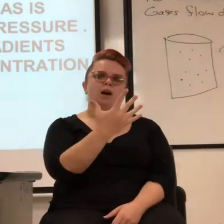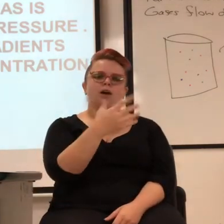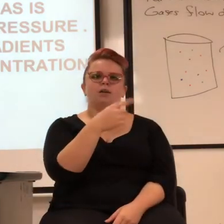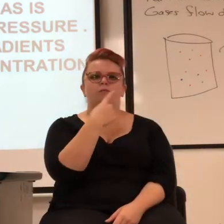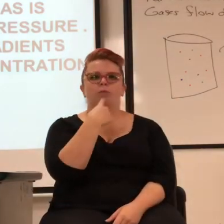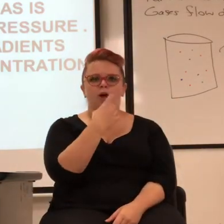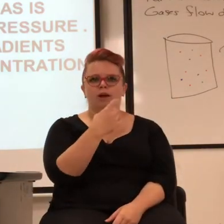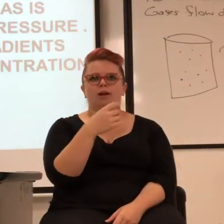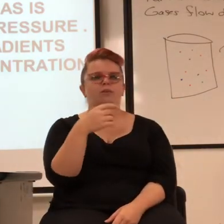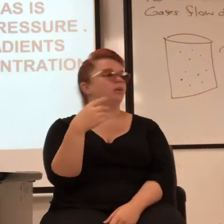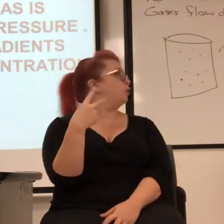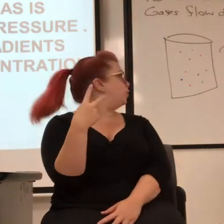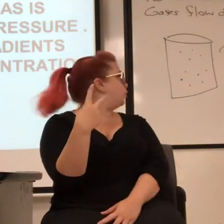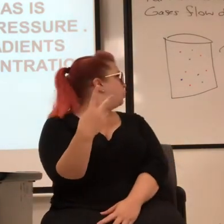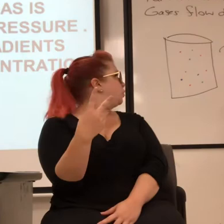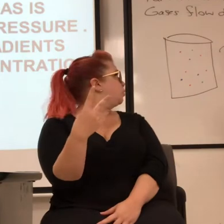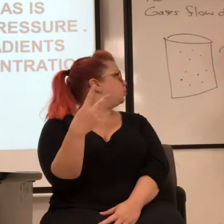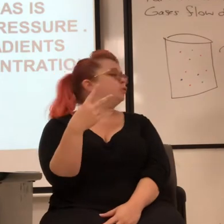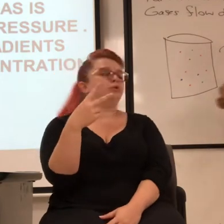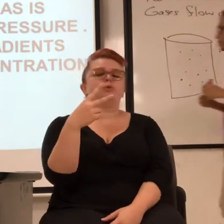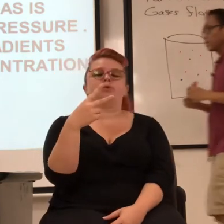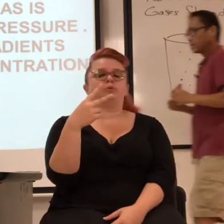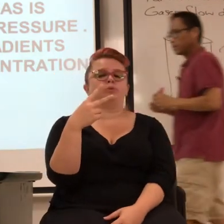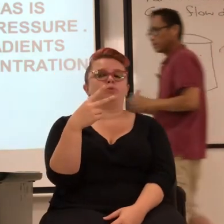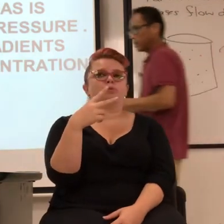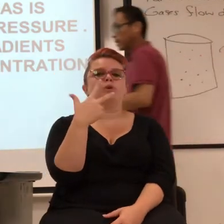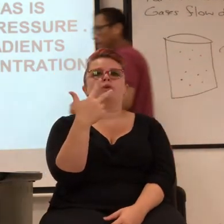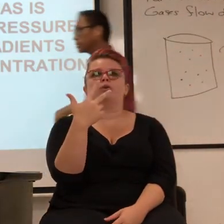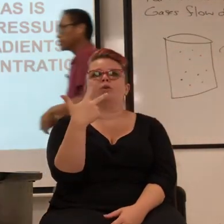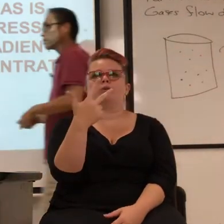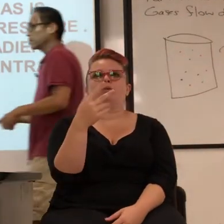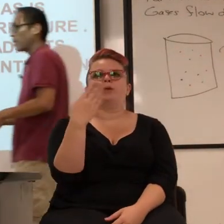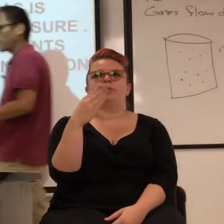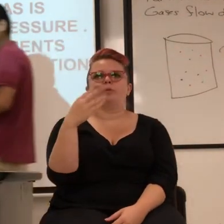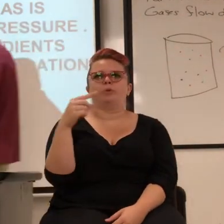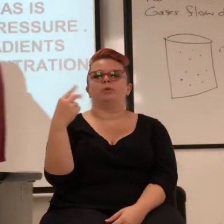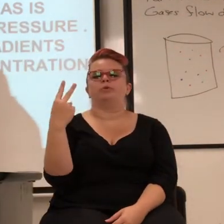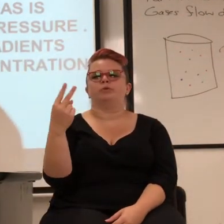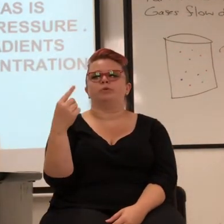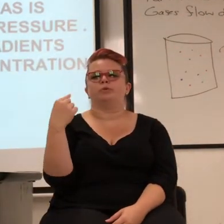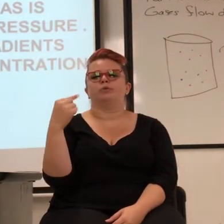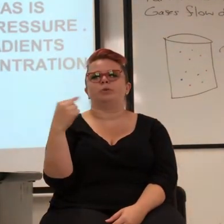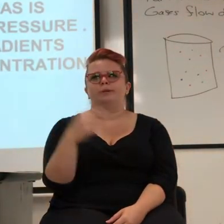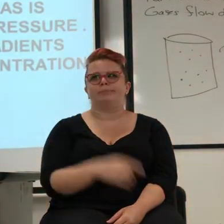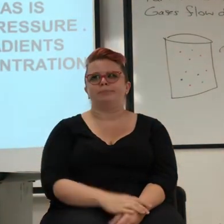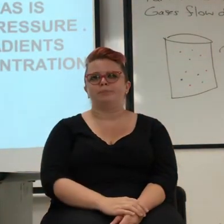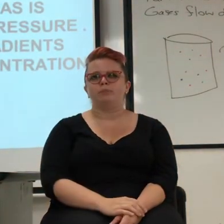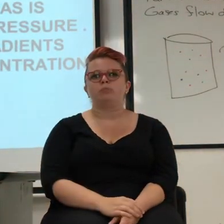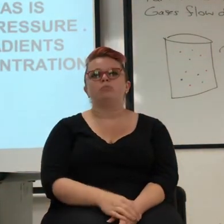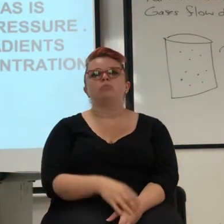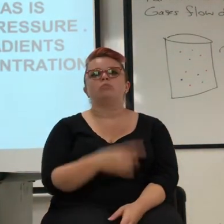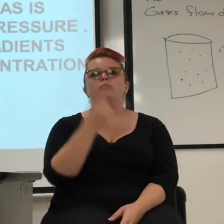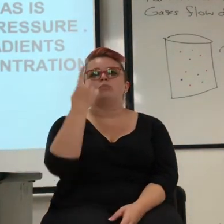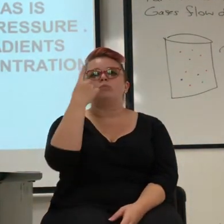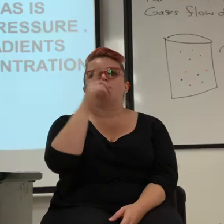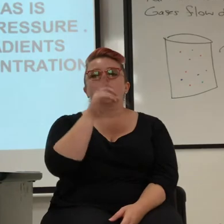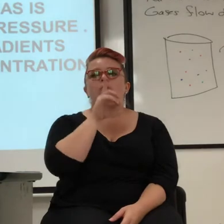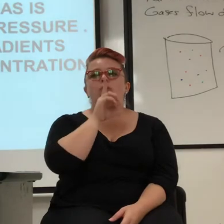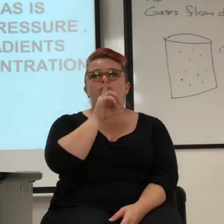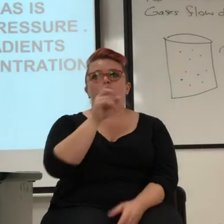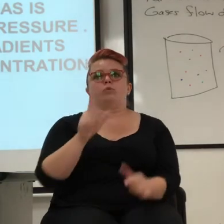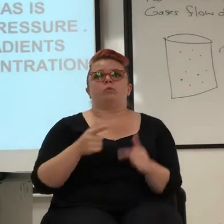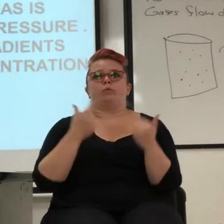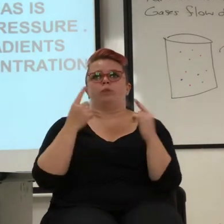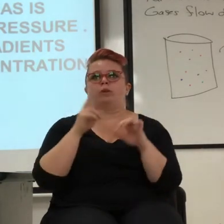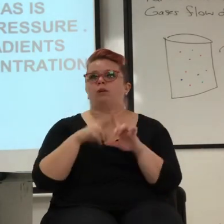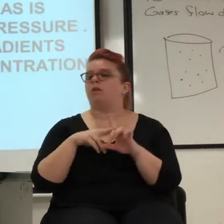and 3. So that's all partial pressure is. Now for real, that would be crazy. This is a